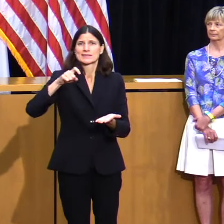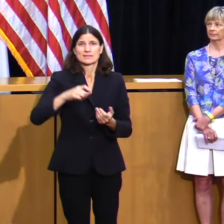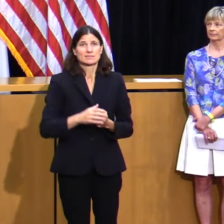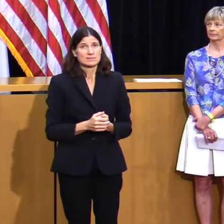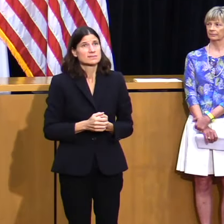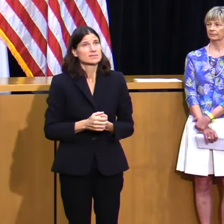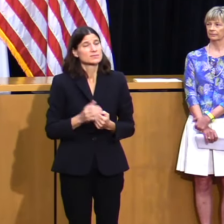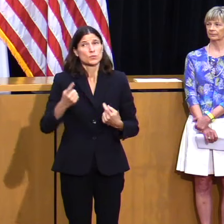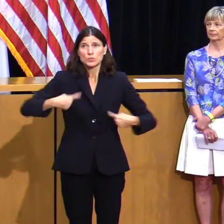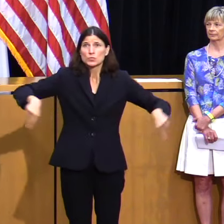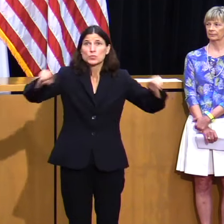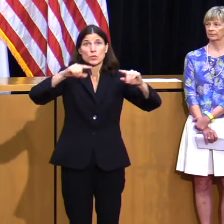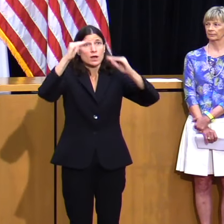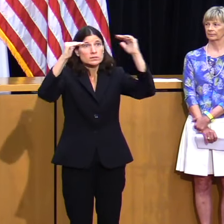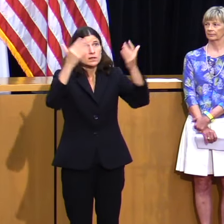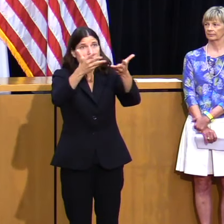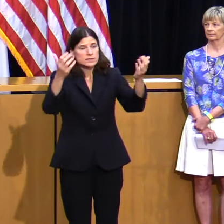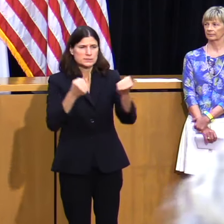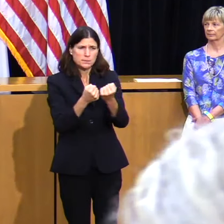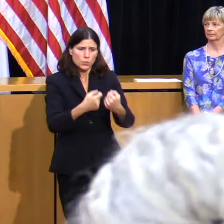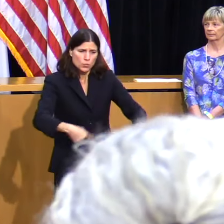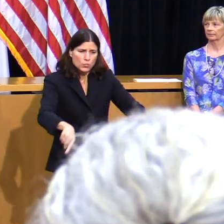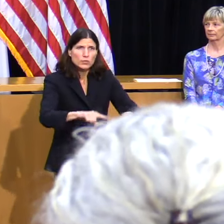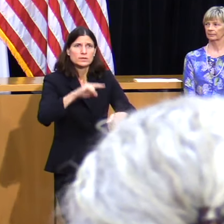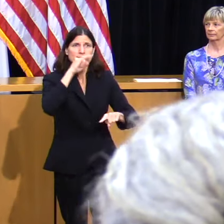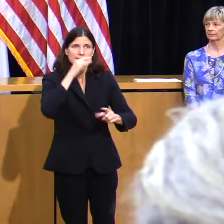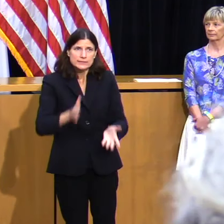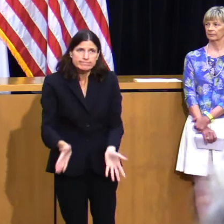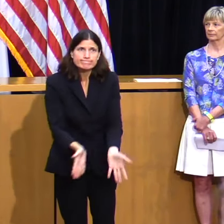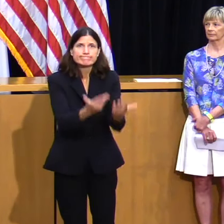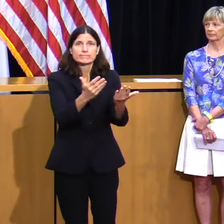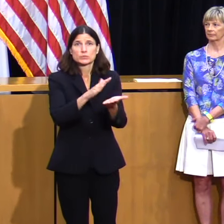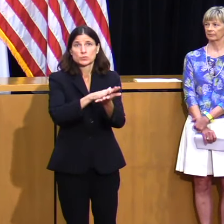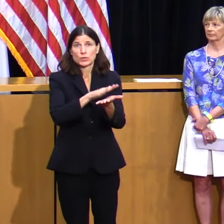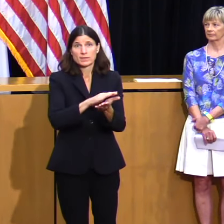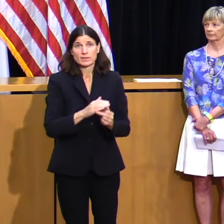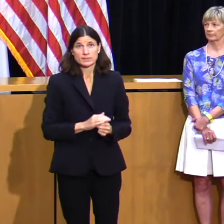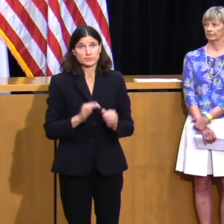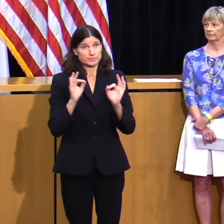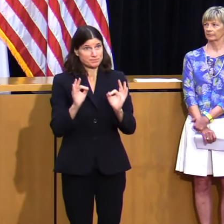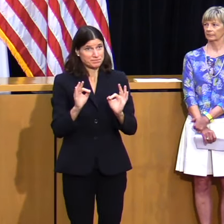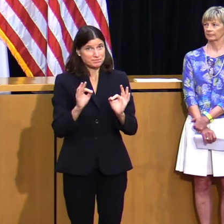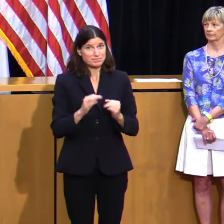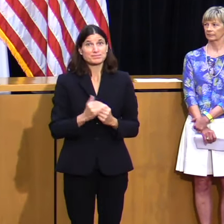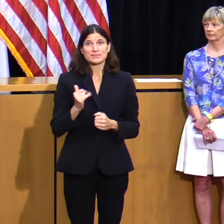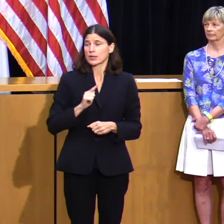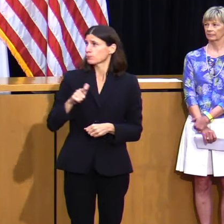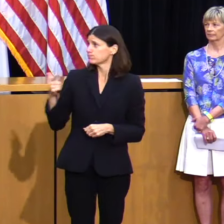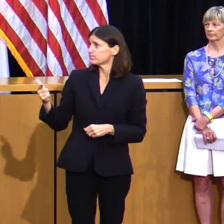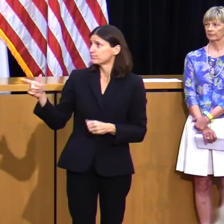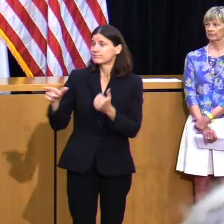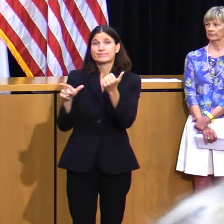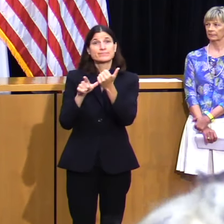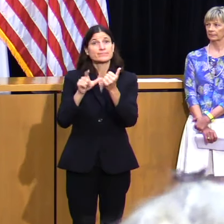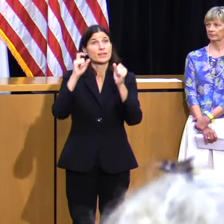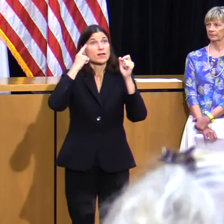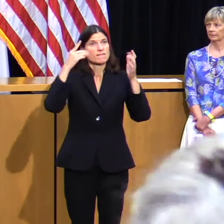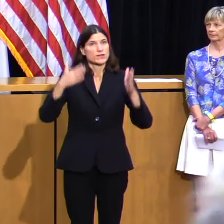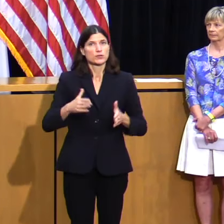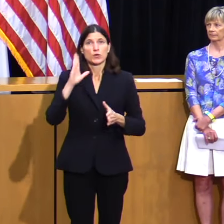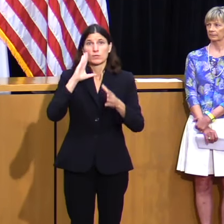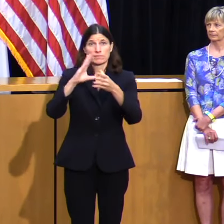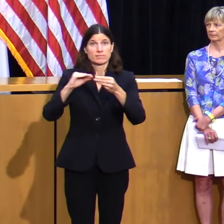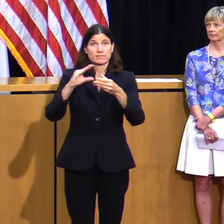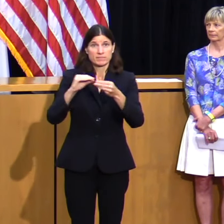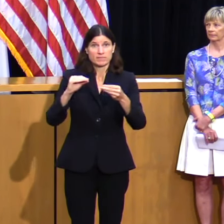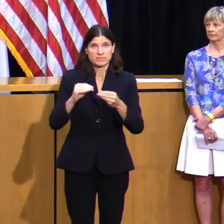they deserve. Thanks. And with that, I want to turn it over to Lieutenant Governor, who can talk a little bit more about other back-to-school issues,